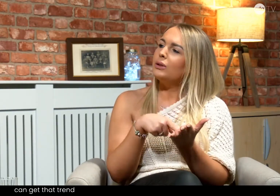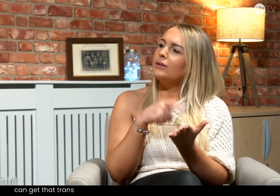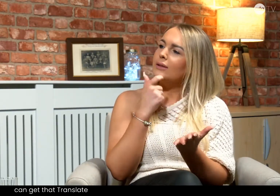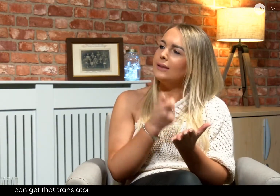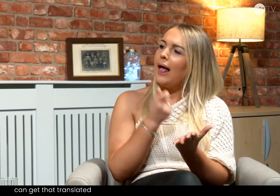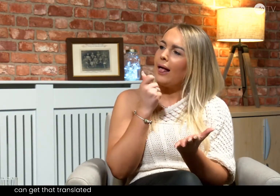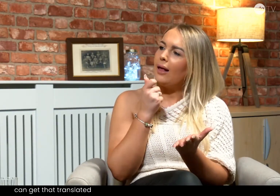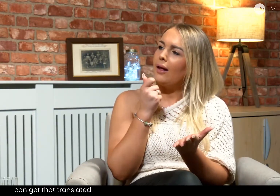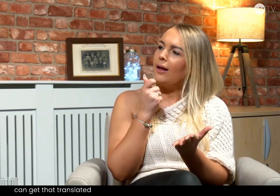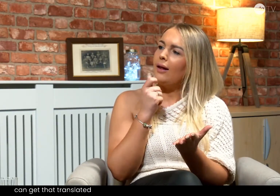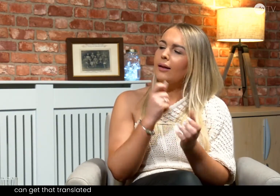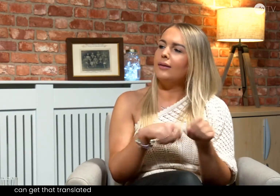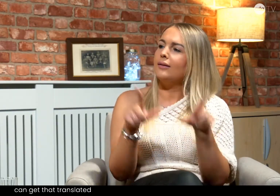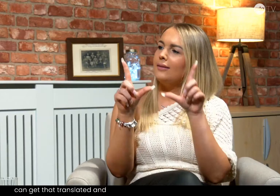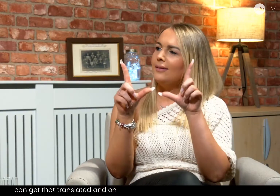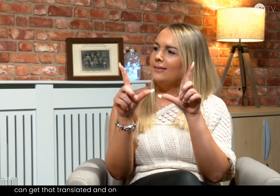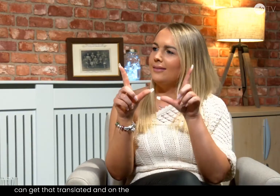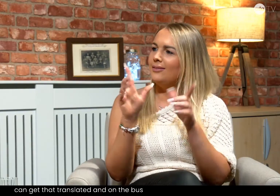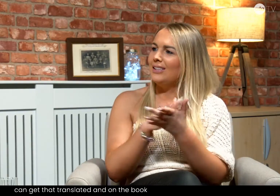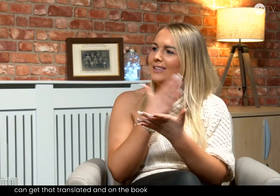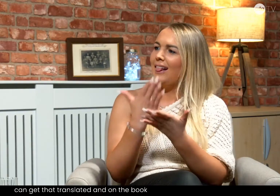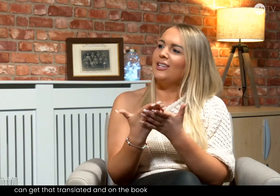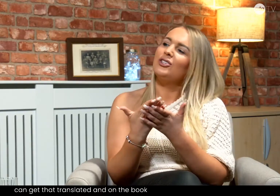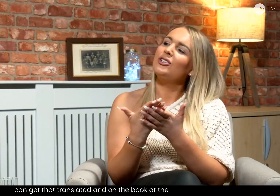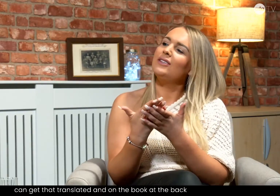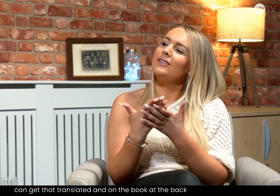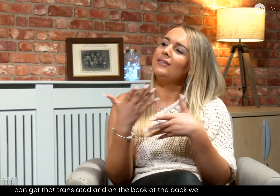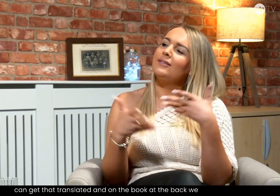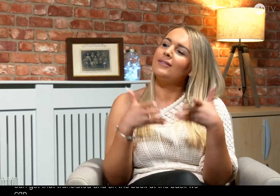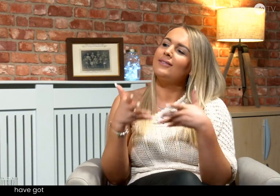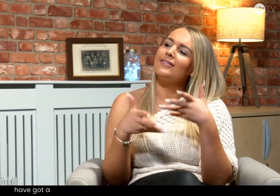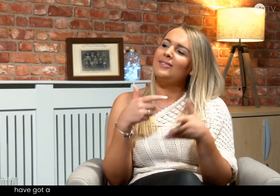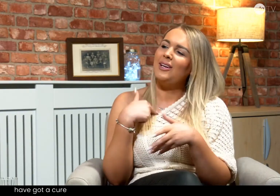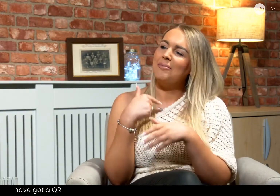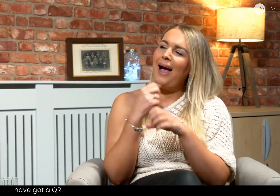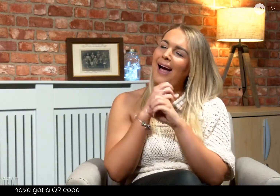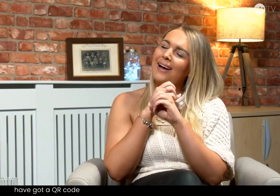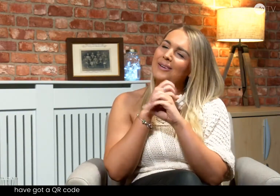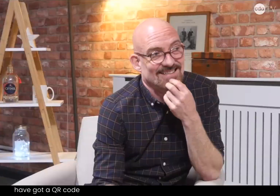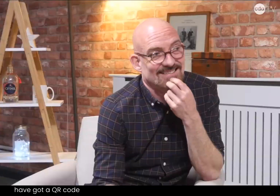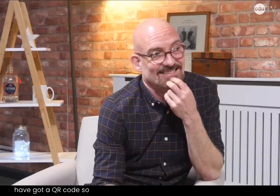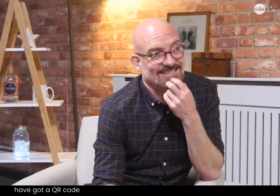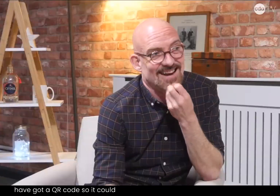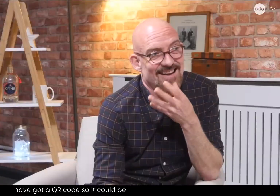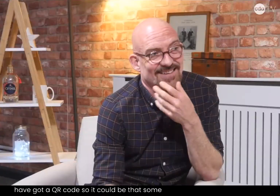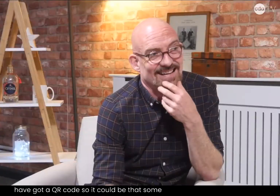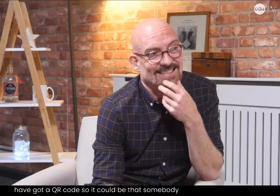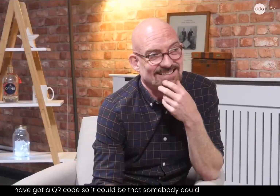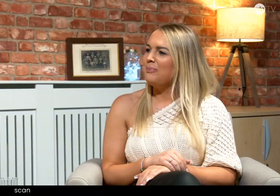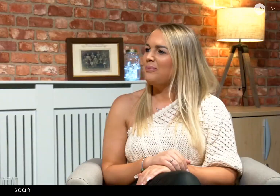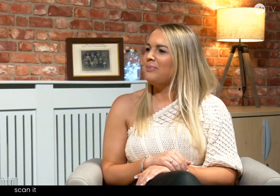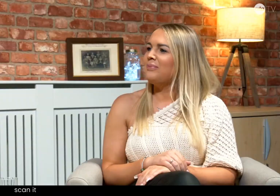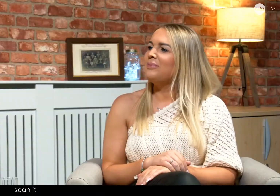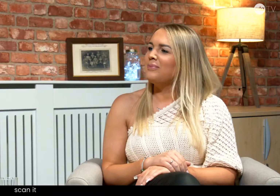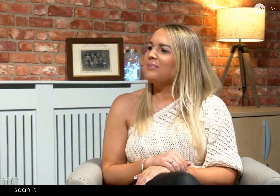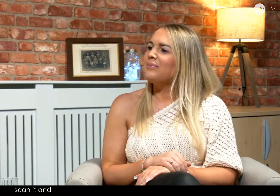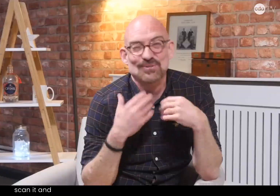on the book at the back, we've got a QR code, so it could be that somebody could scan it and translate in sign language. I mean,